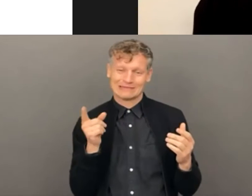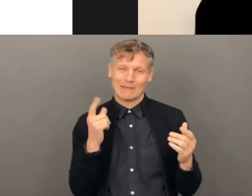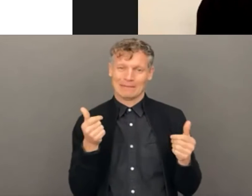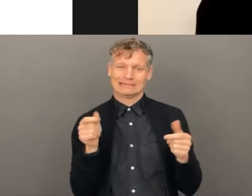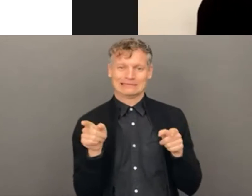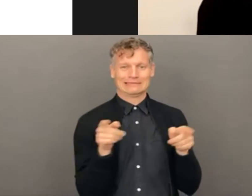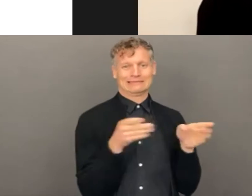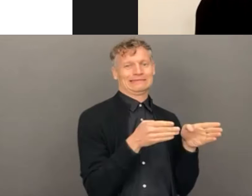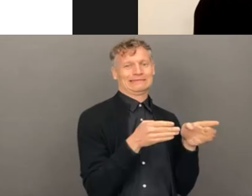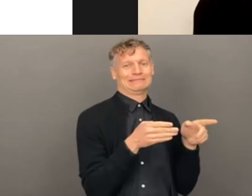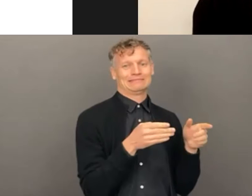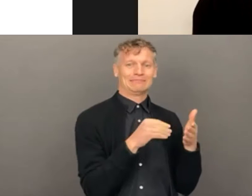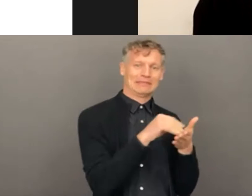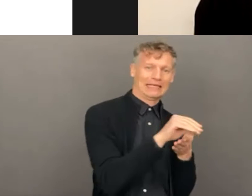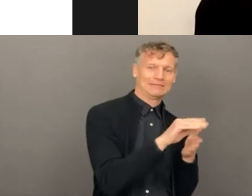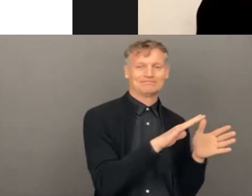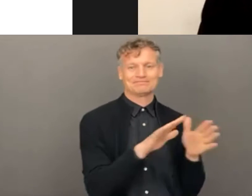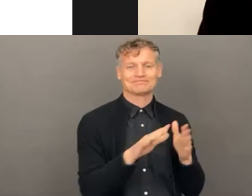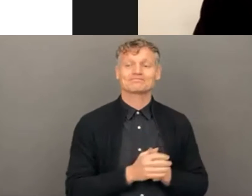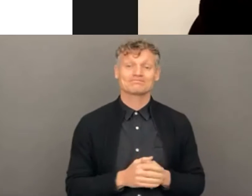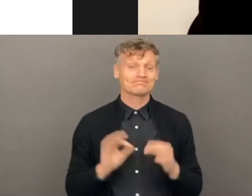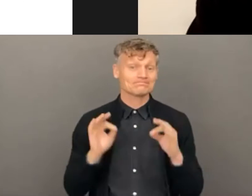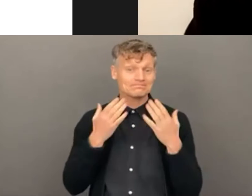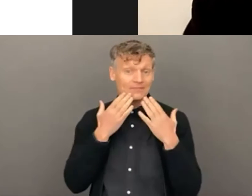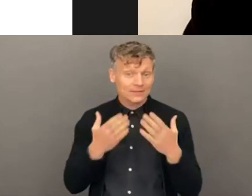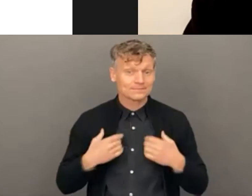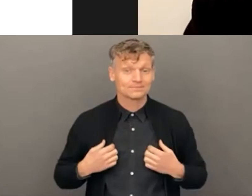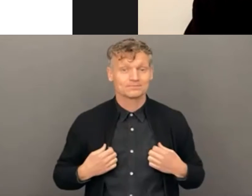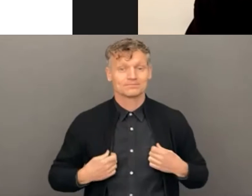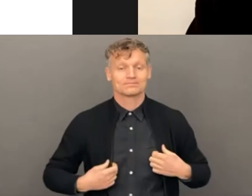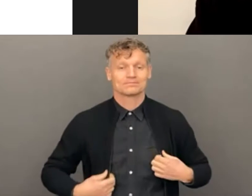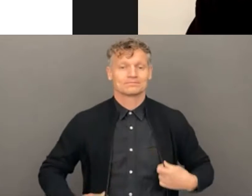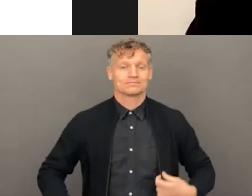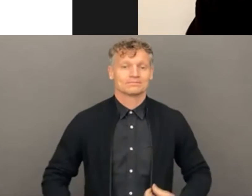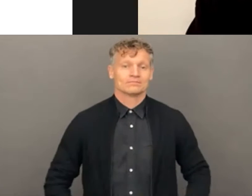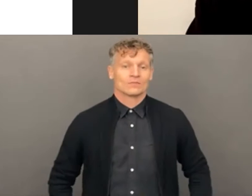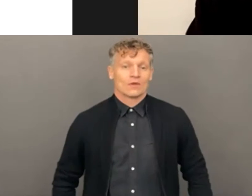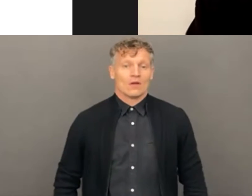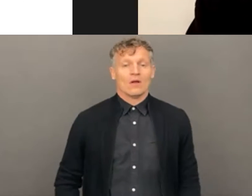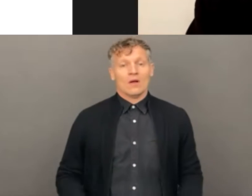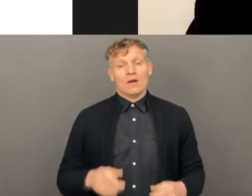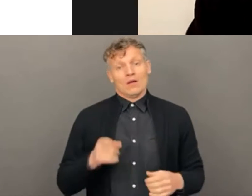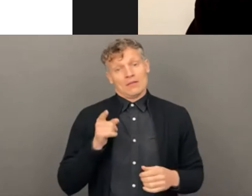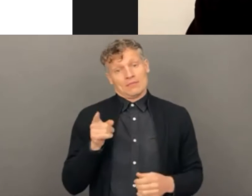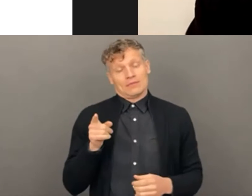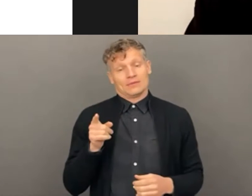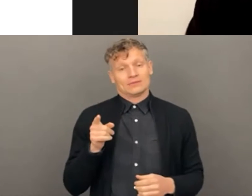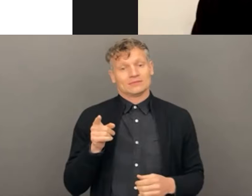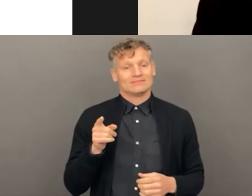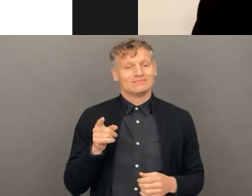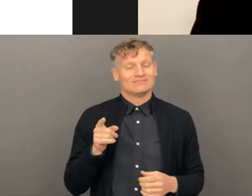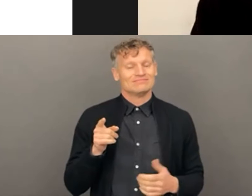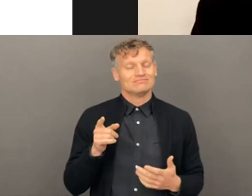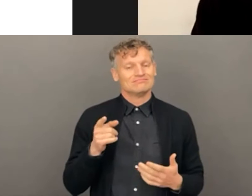Okay. Yeah, great, Ailey. Yeah, thanks for that. And again, I think that one message that comes through all this